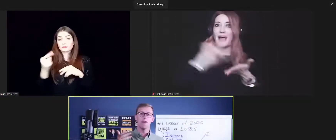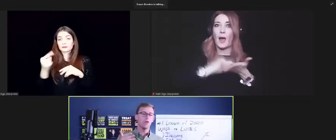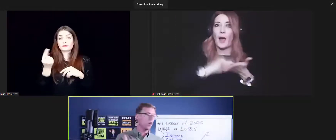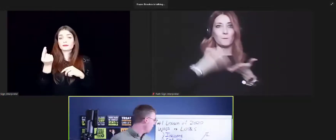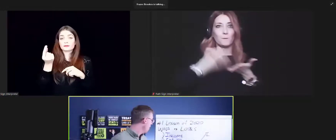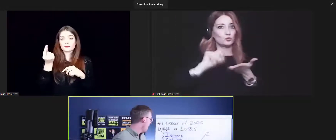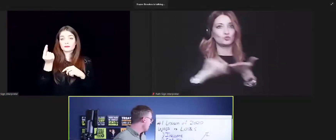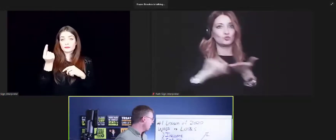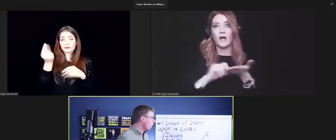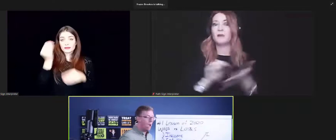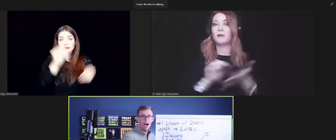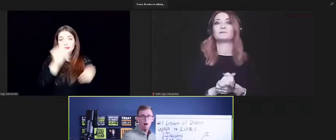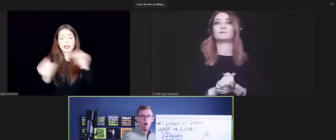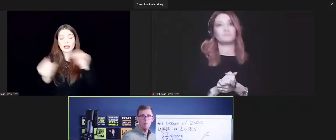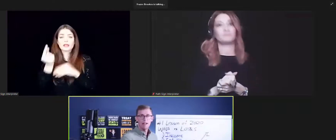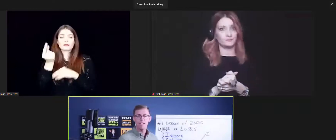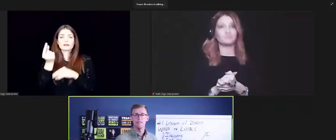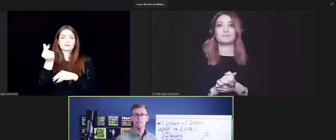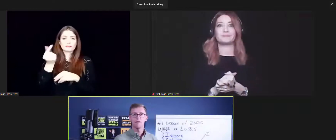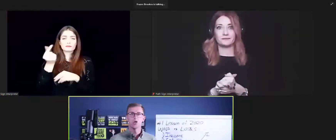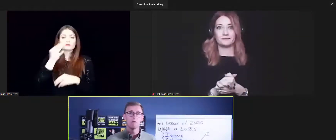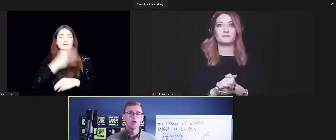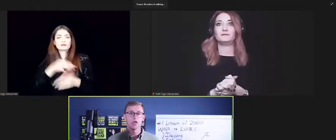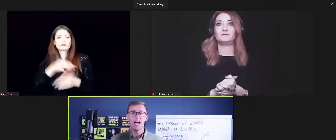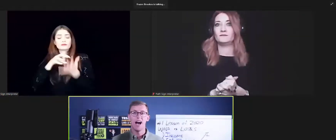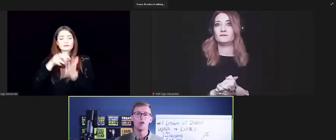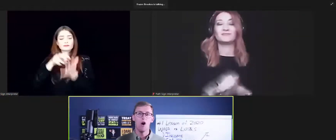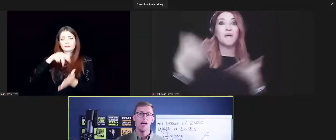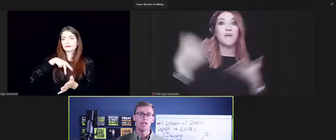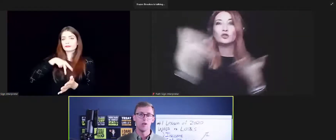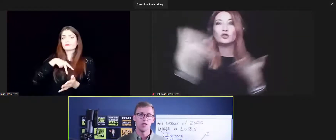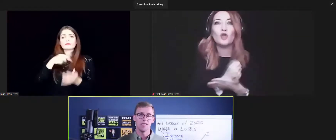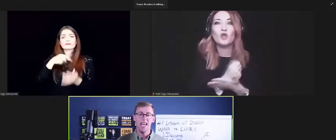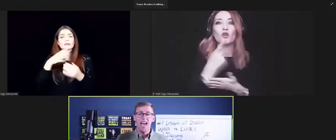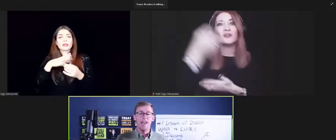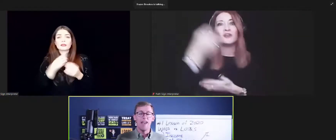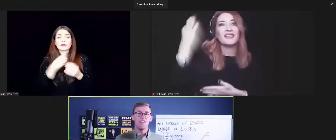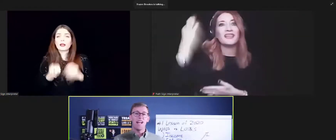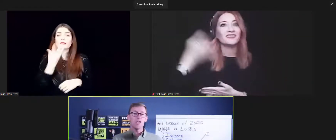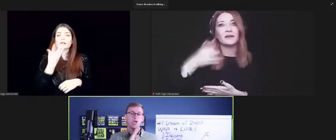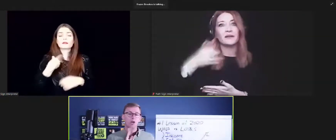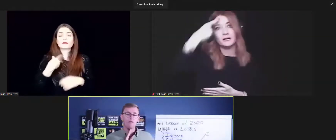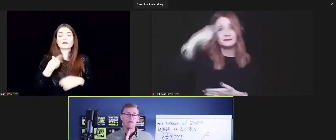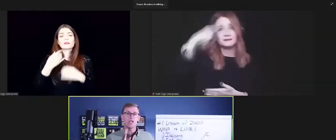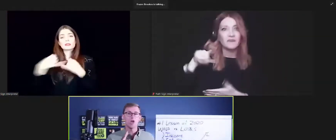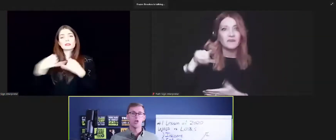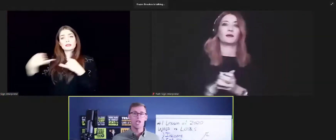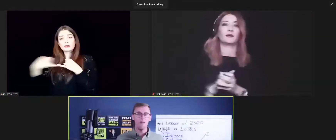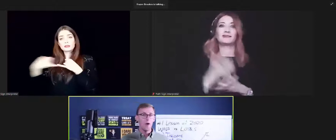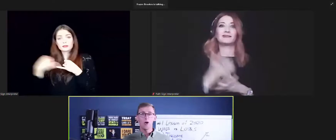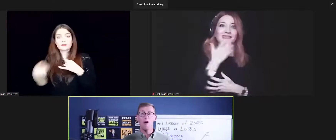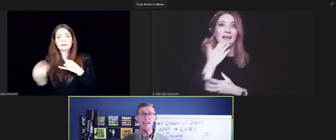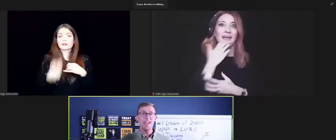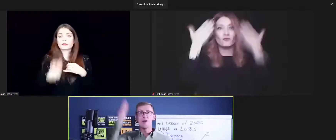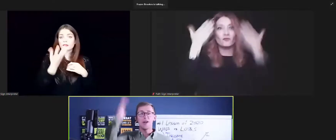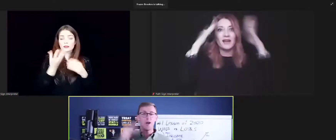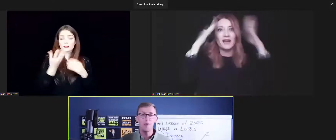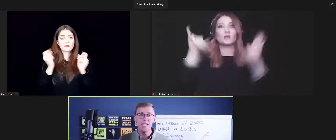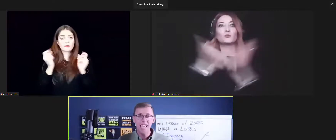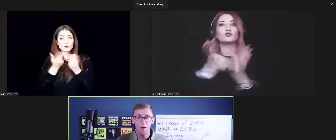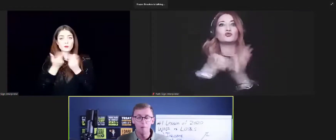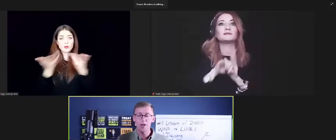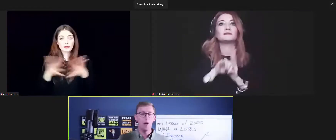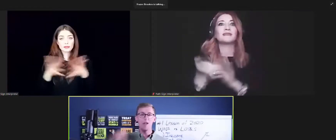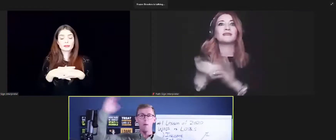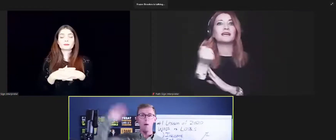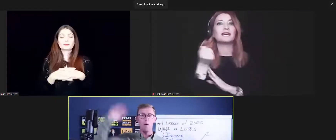have you got? And then how many active distributors have you got in 2020? If the answer to a lot of these are 0, great. You can only get up.